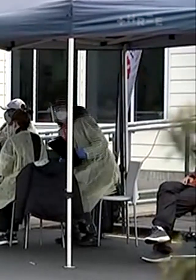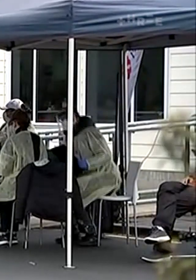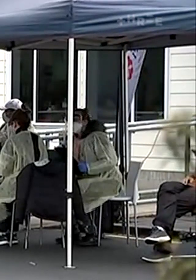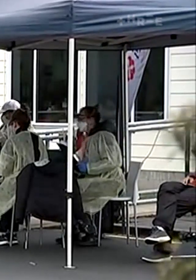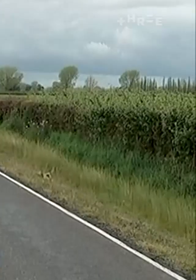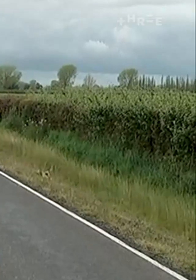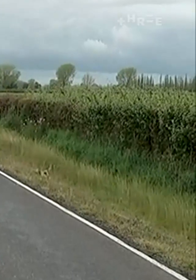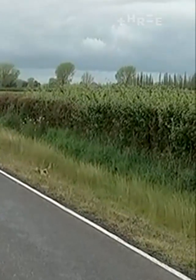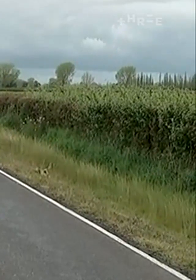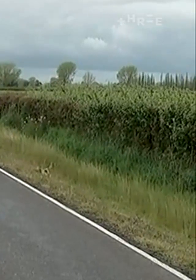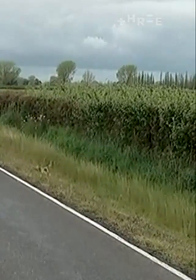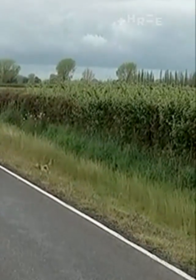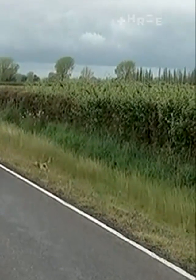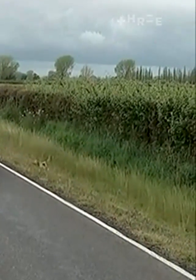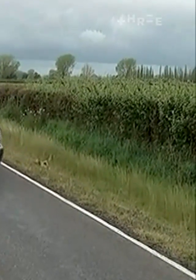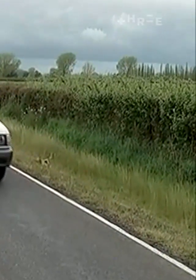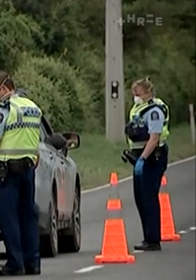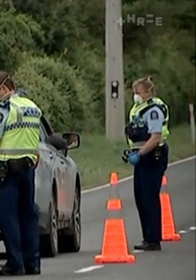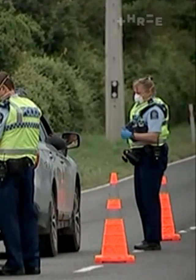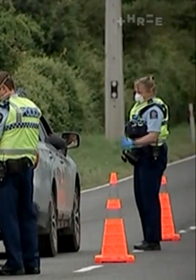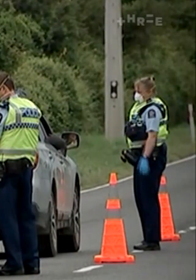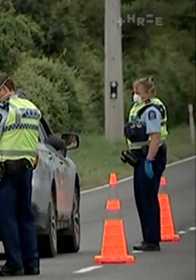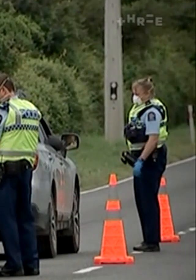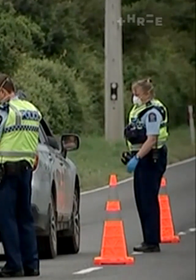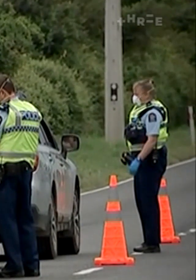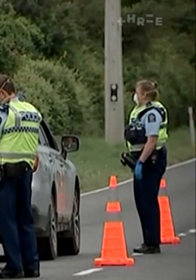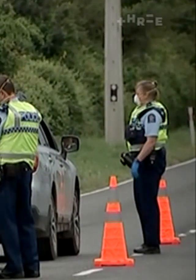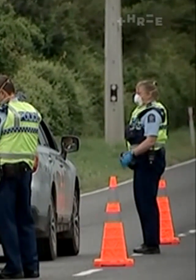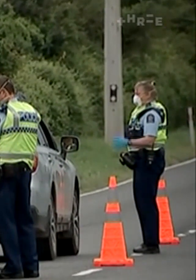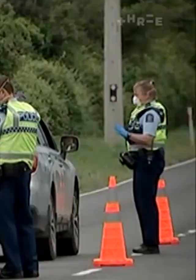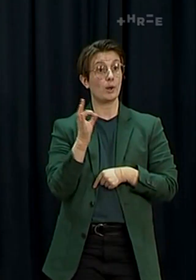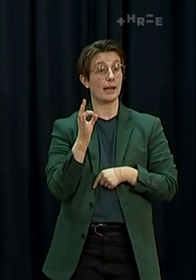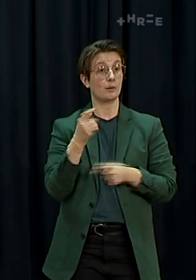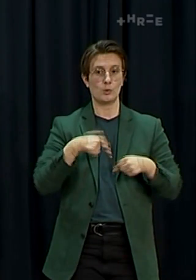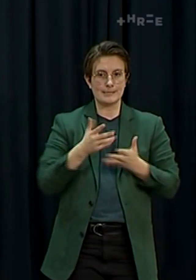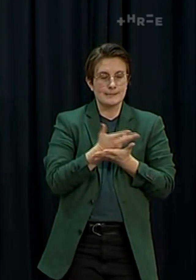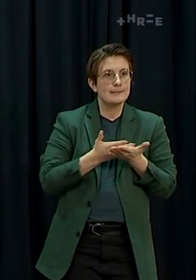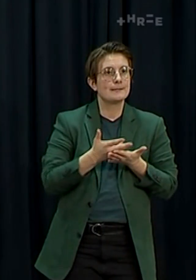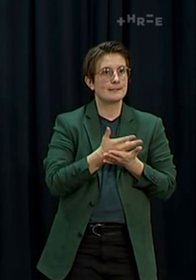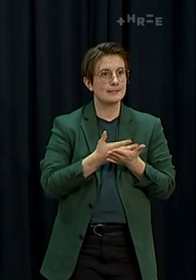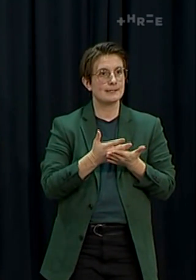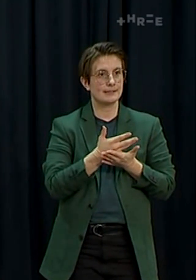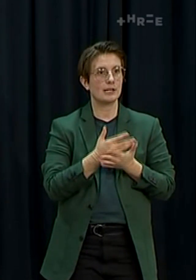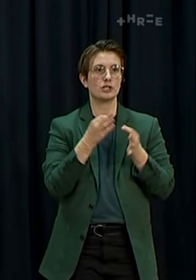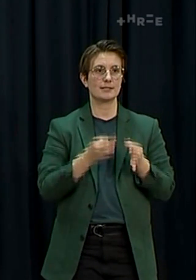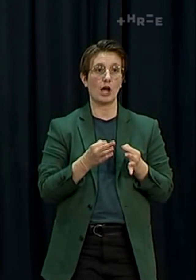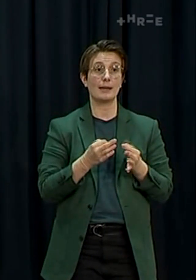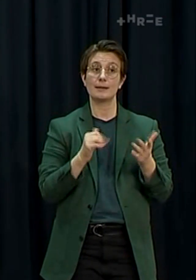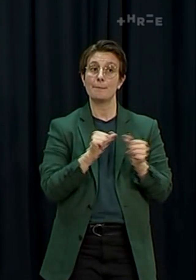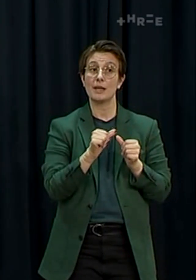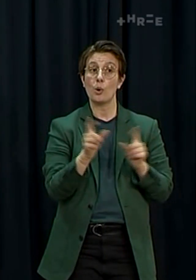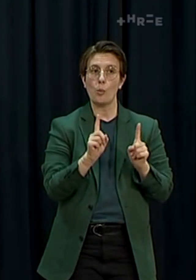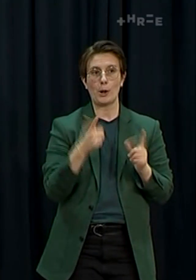in Waikato. And with Delta spreading south, the border is being bolstered. Out of an abundance of caution, we